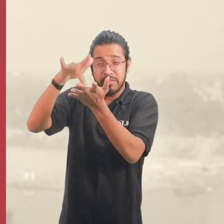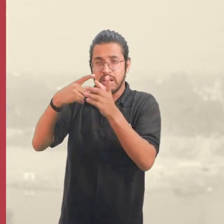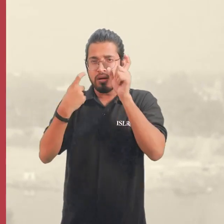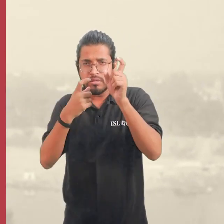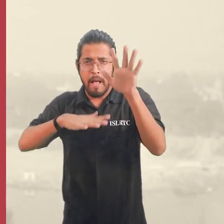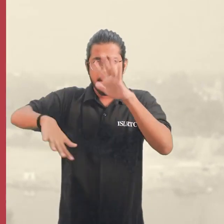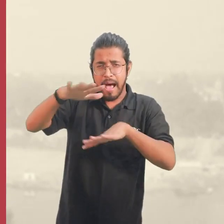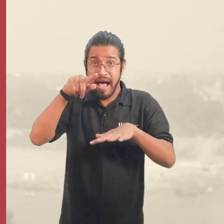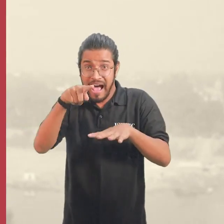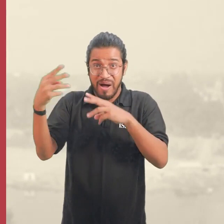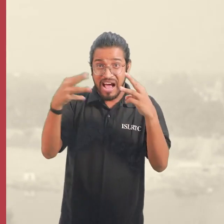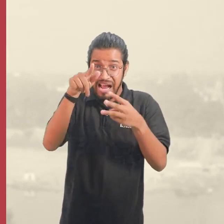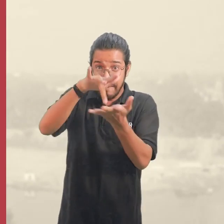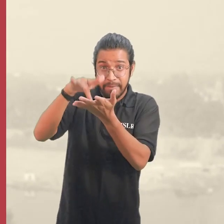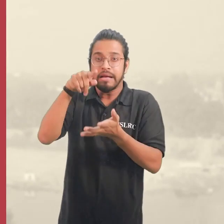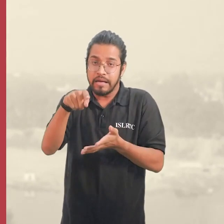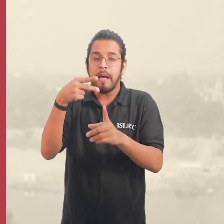1999.